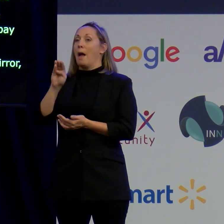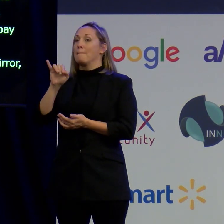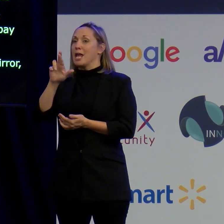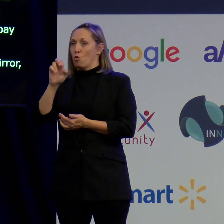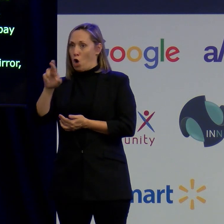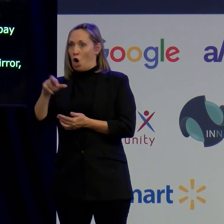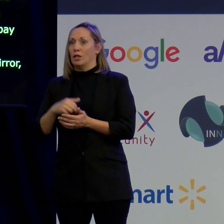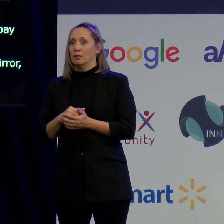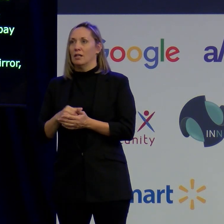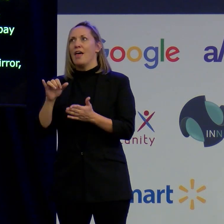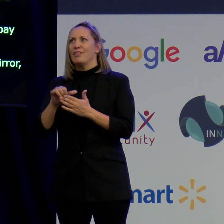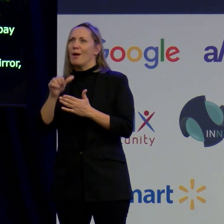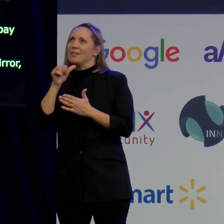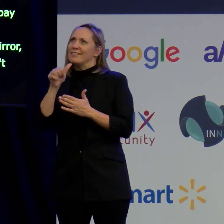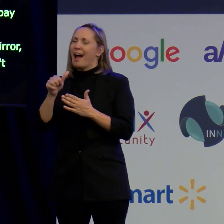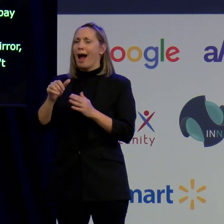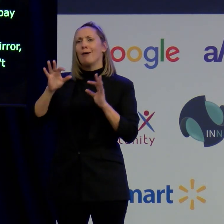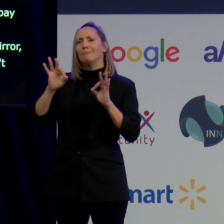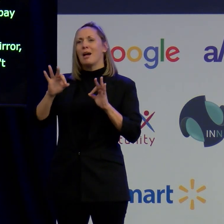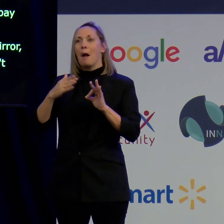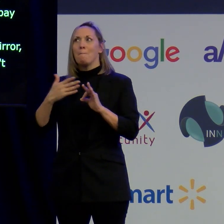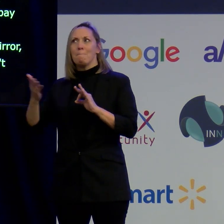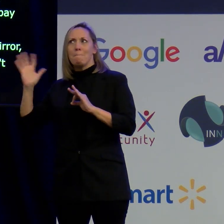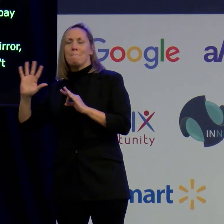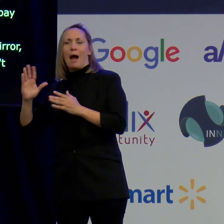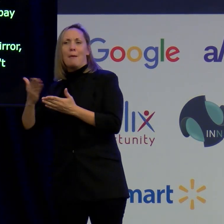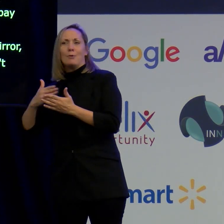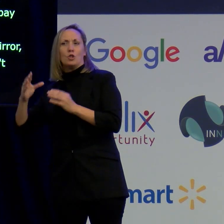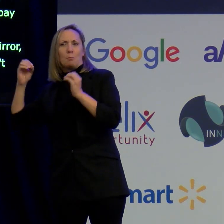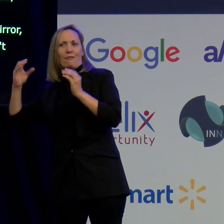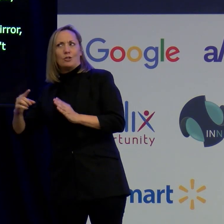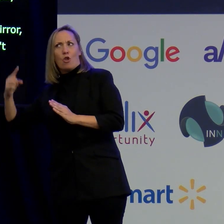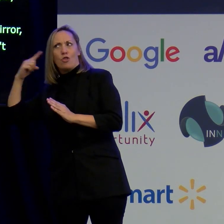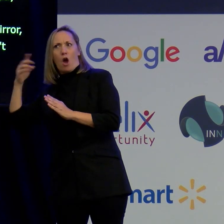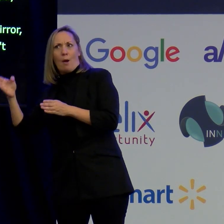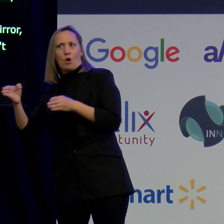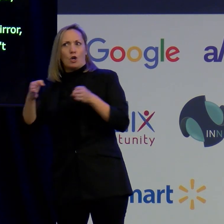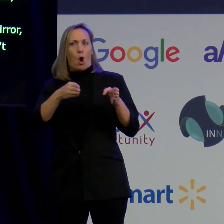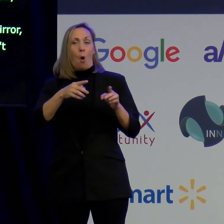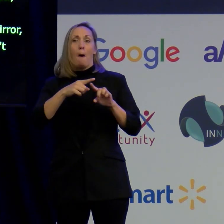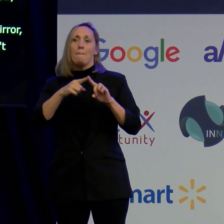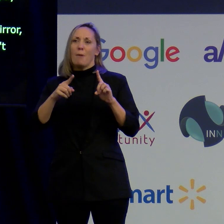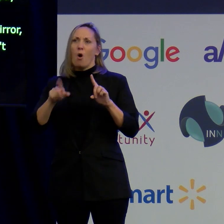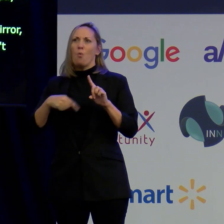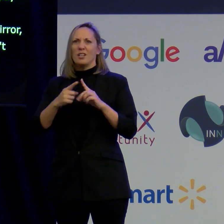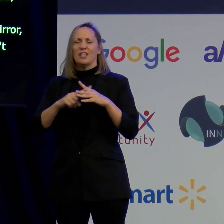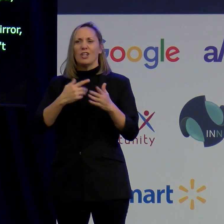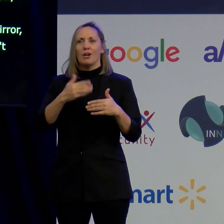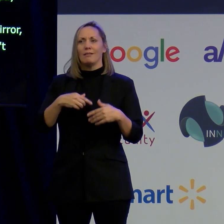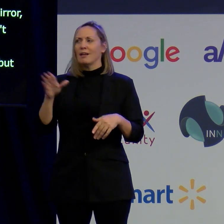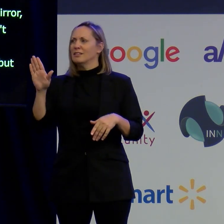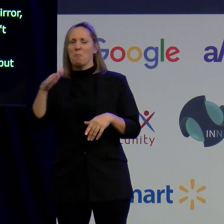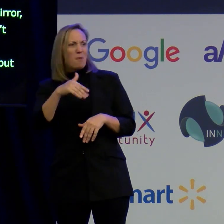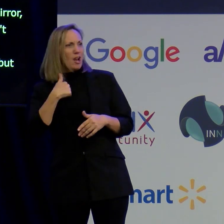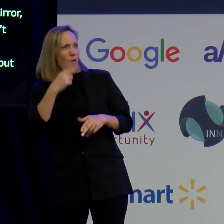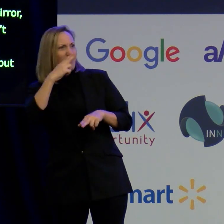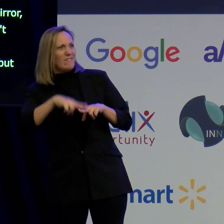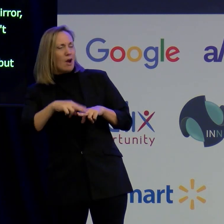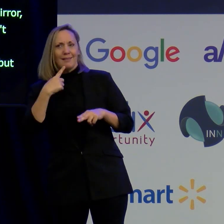exactly the career that my music professors thought I would go into, but a week in, they said, "Hey, are you having fun?" And I said,